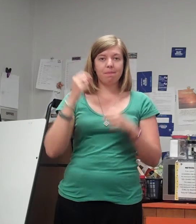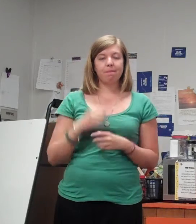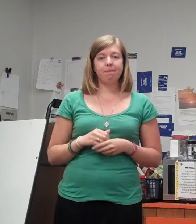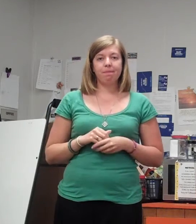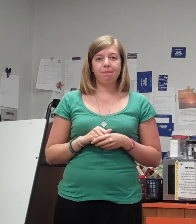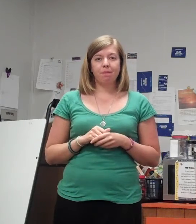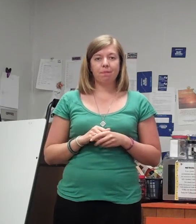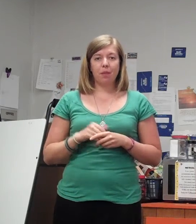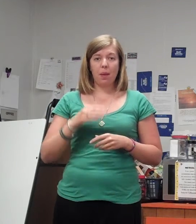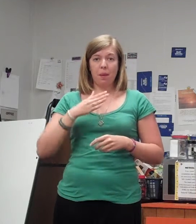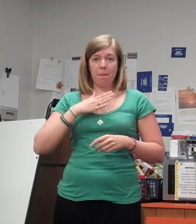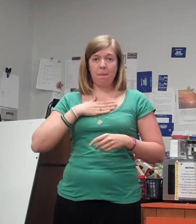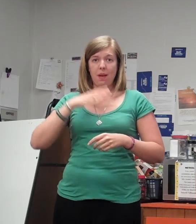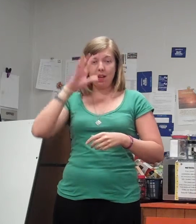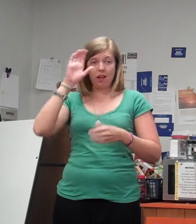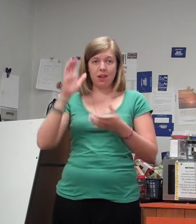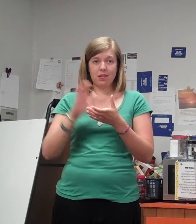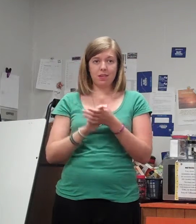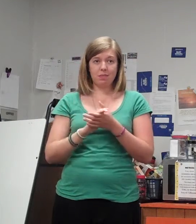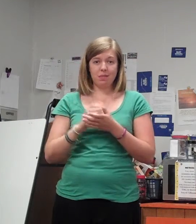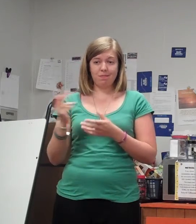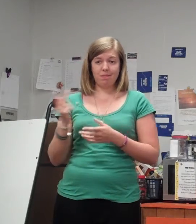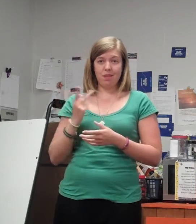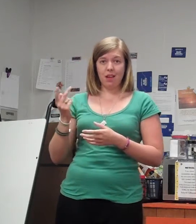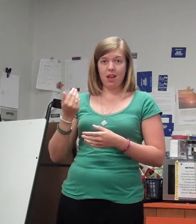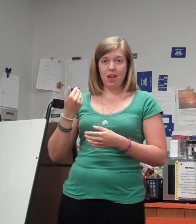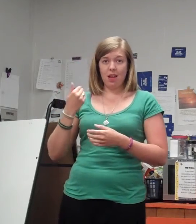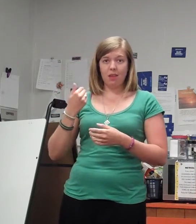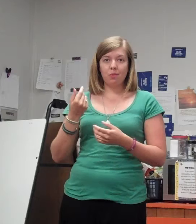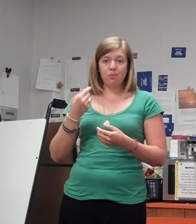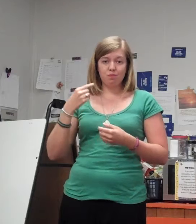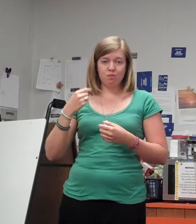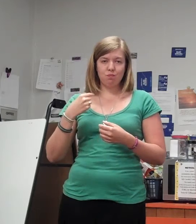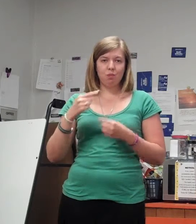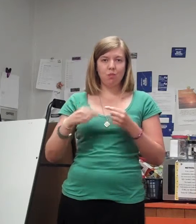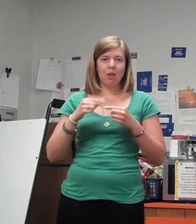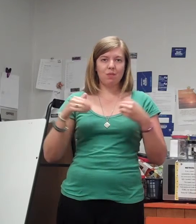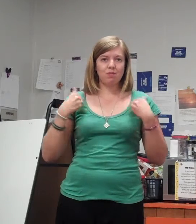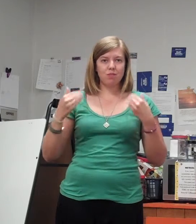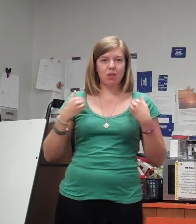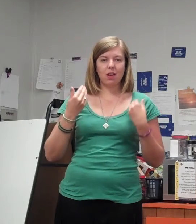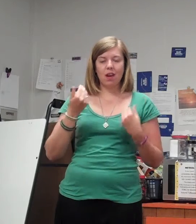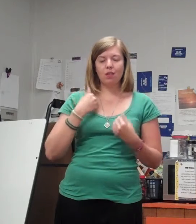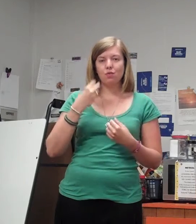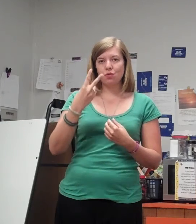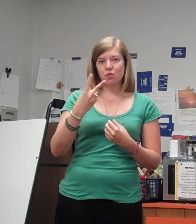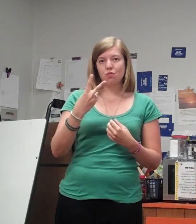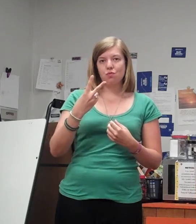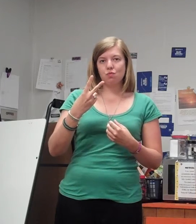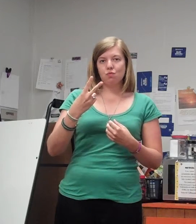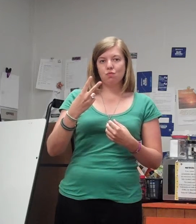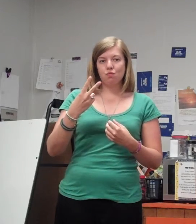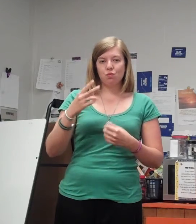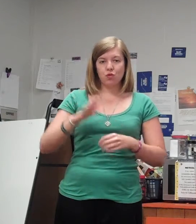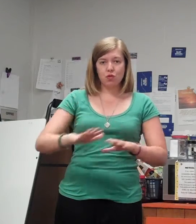I was younger, had 2 birth children, both hearing. And when the first one was born, I was working on my